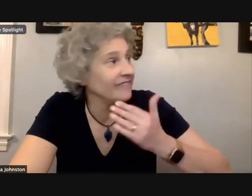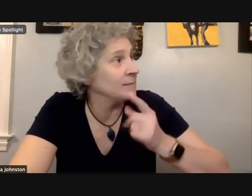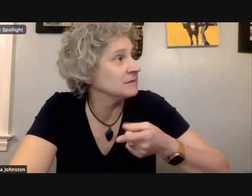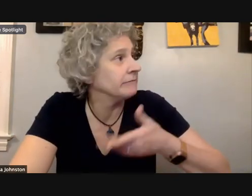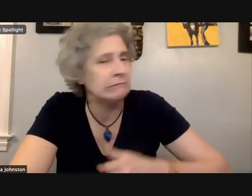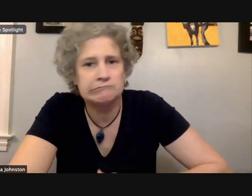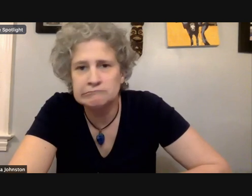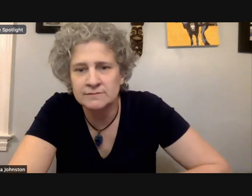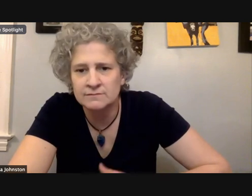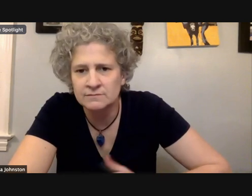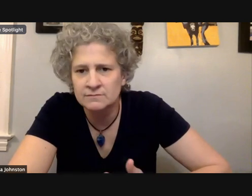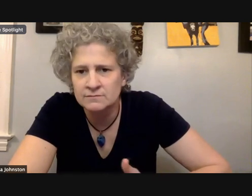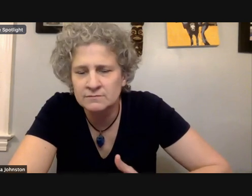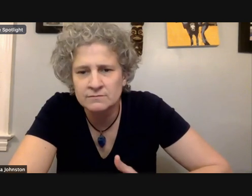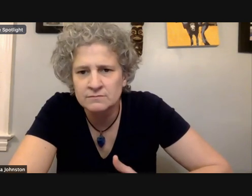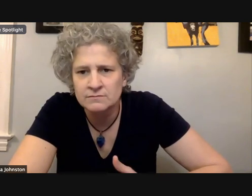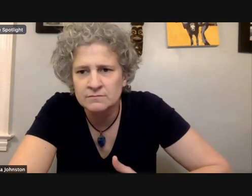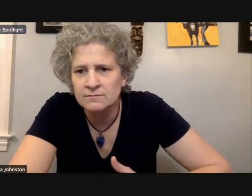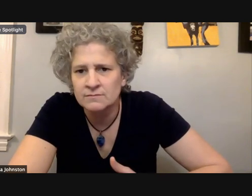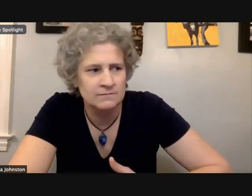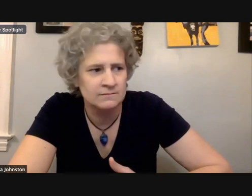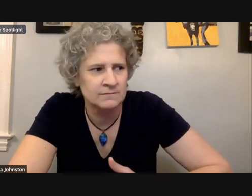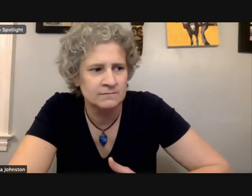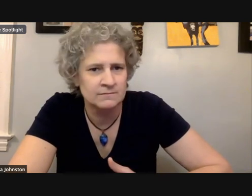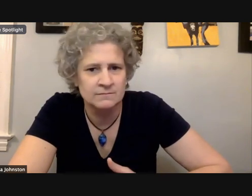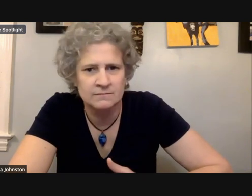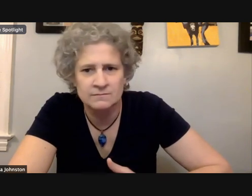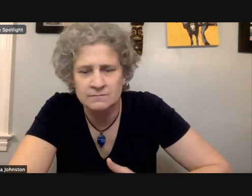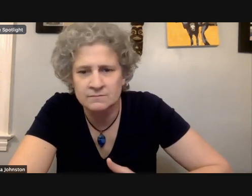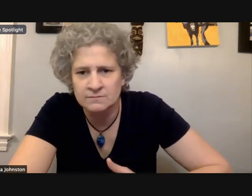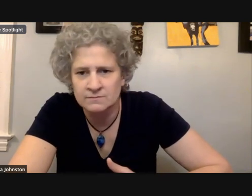a website you need. Okay.